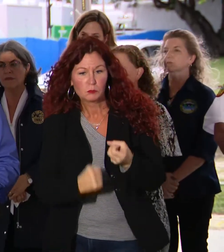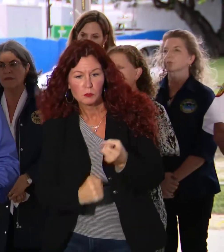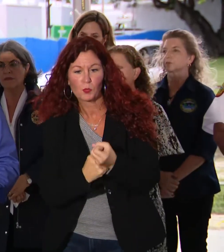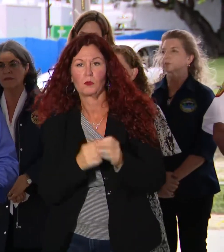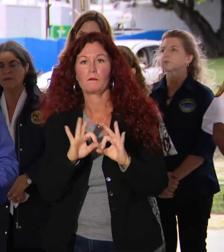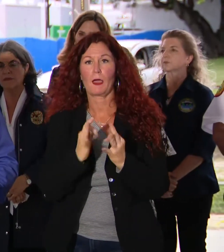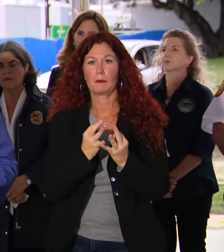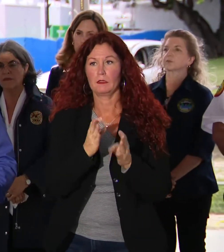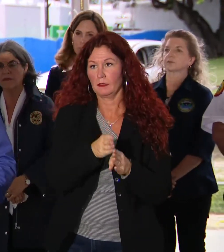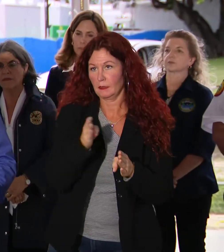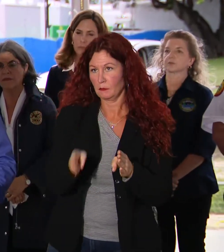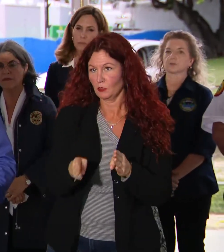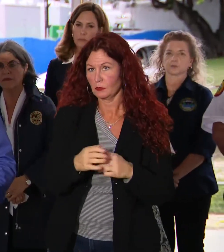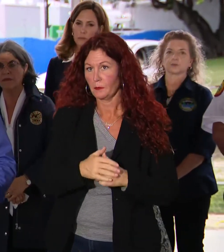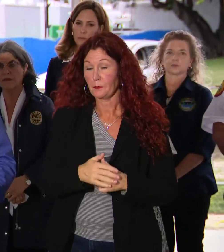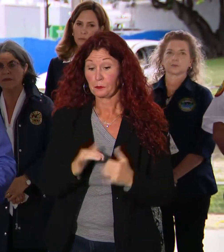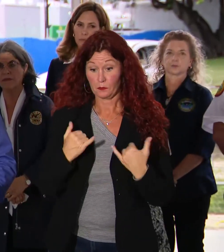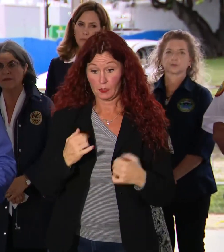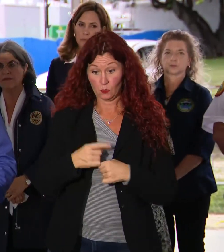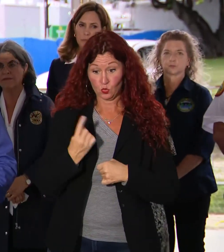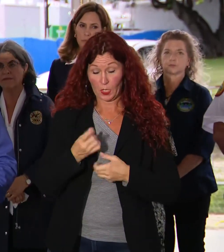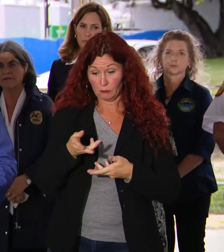Today, we served 16 families.